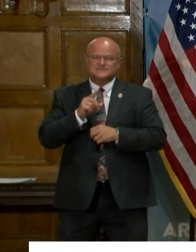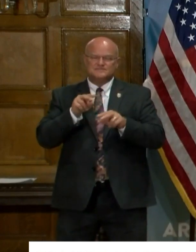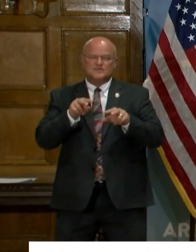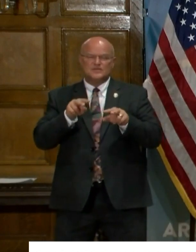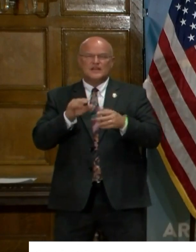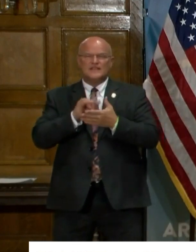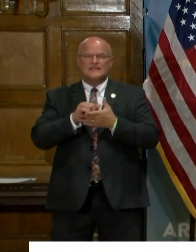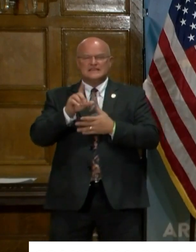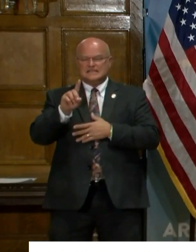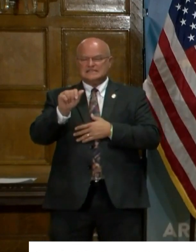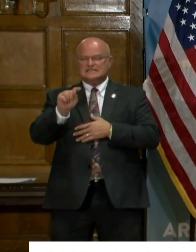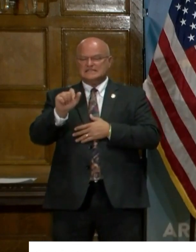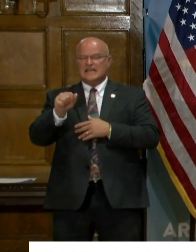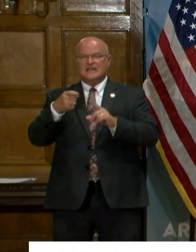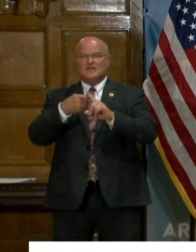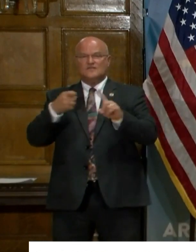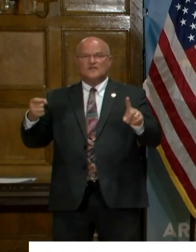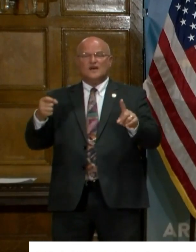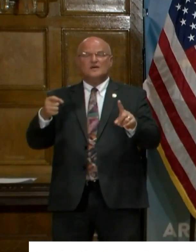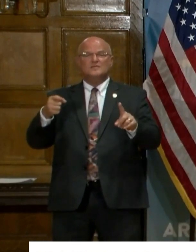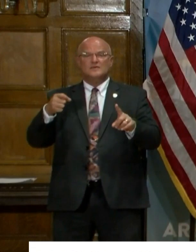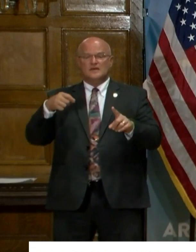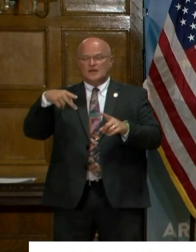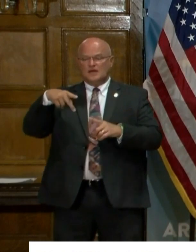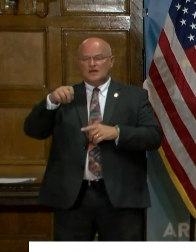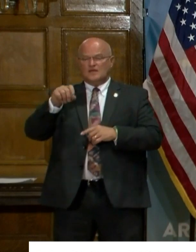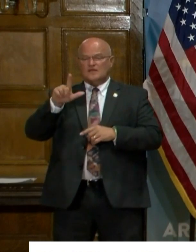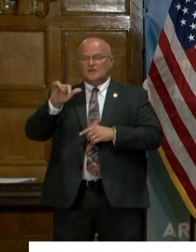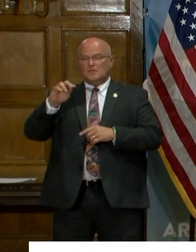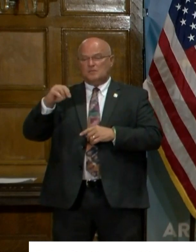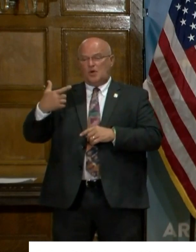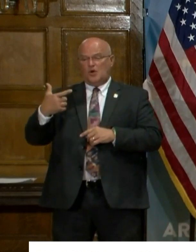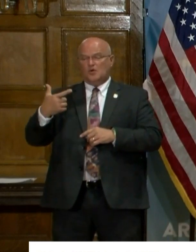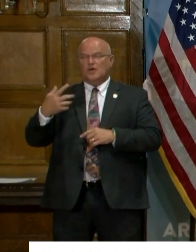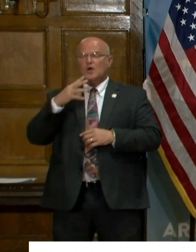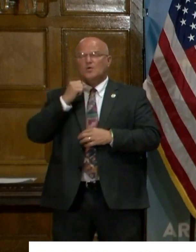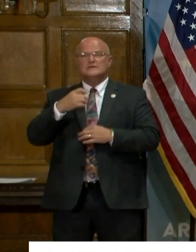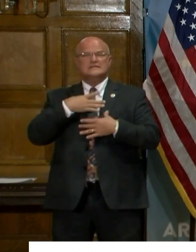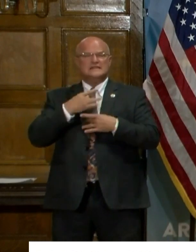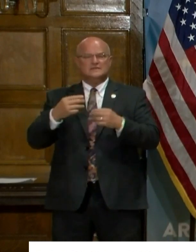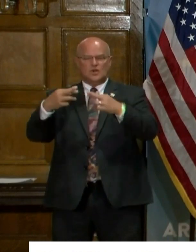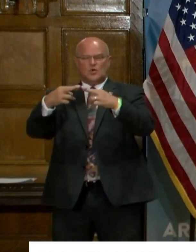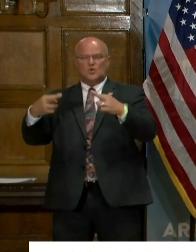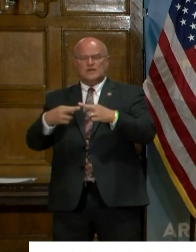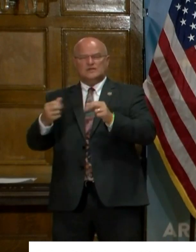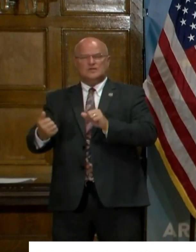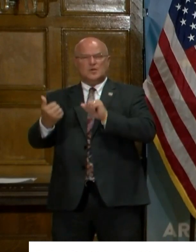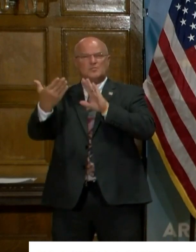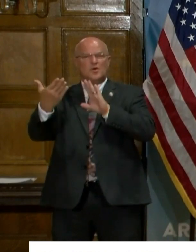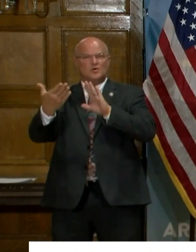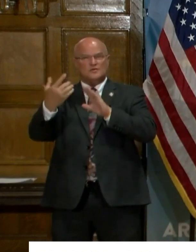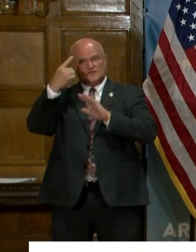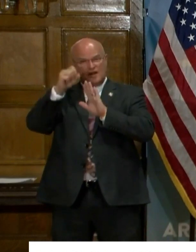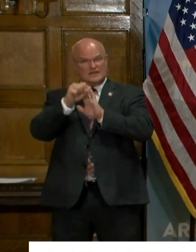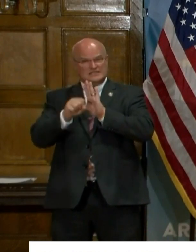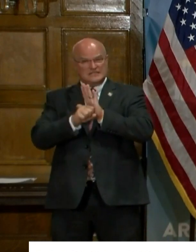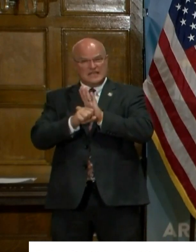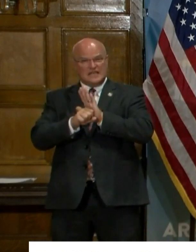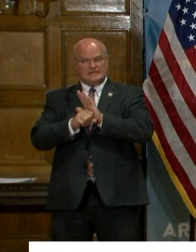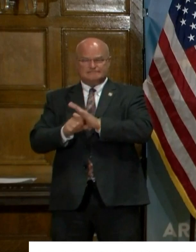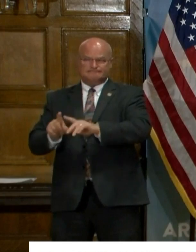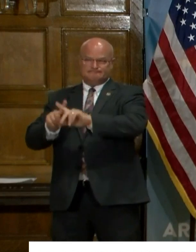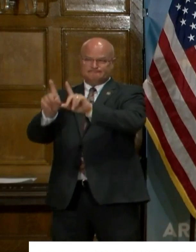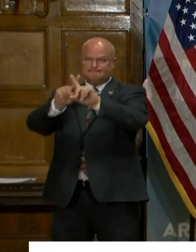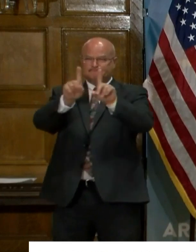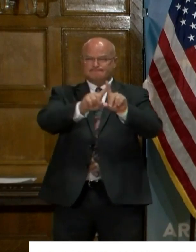looked at the data from the polling, was the interest in regional approaches to our state, and we're all